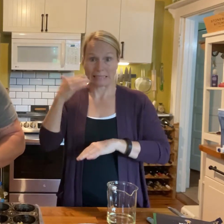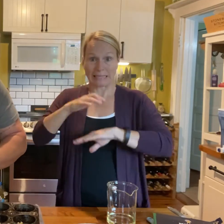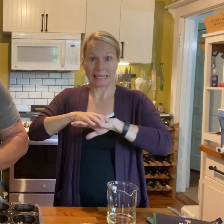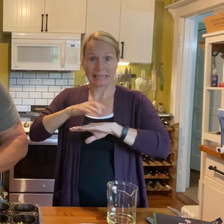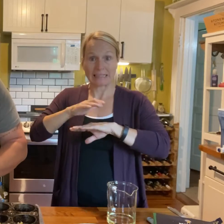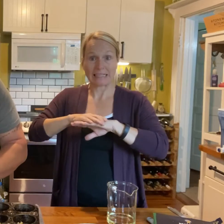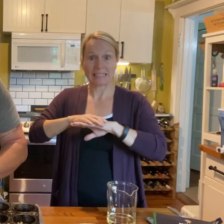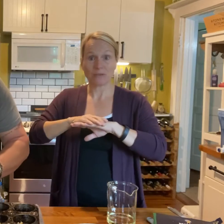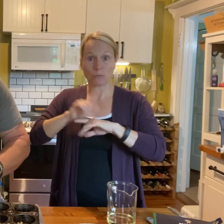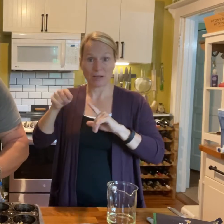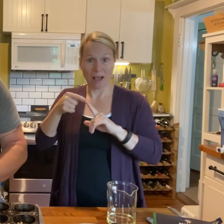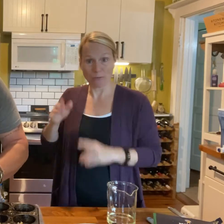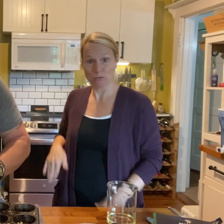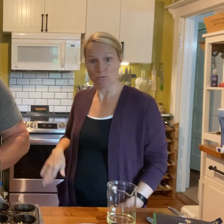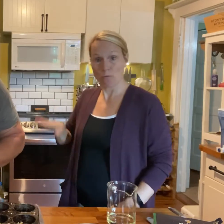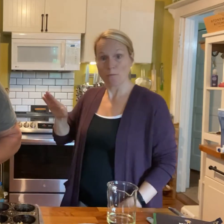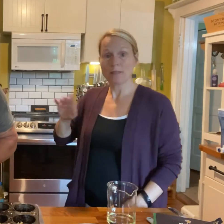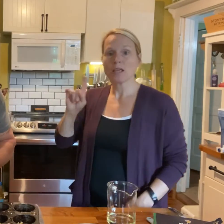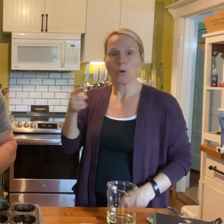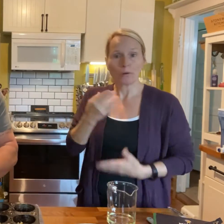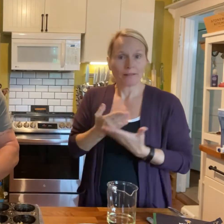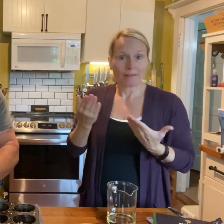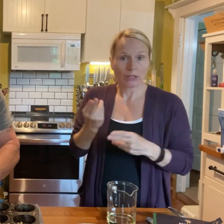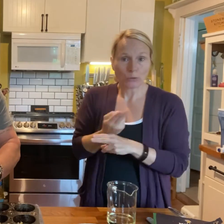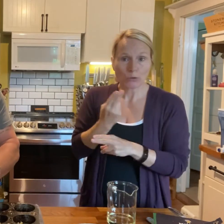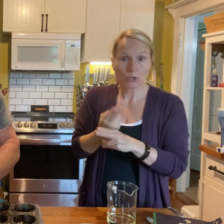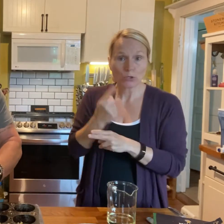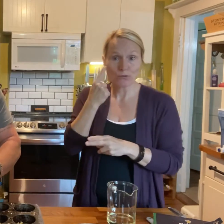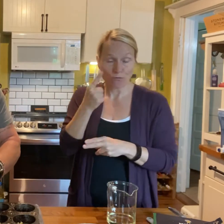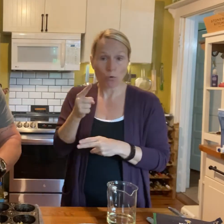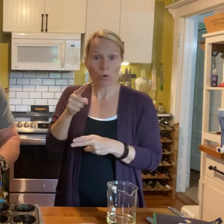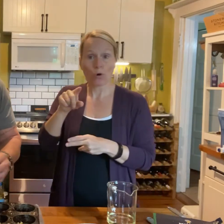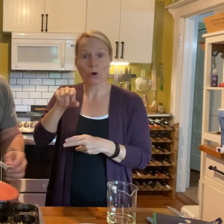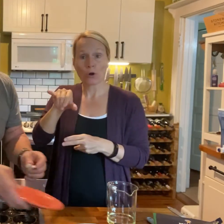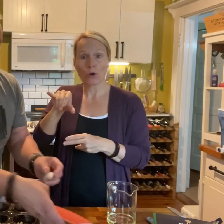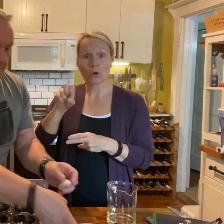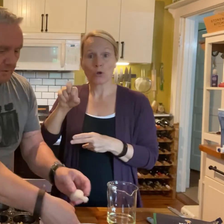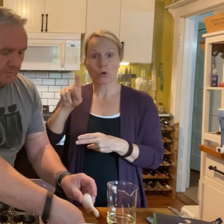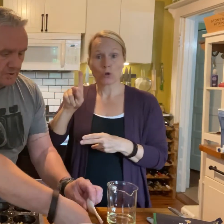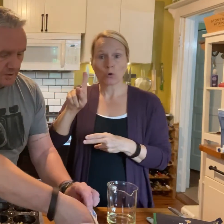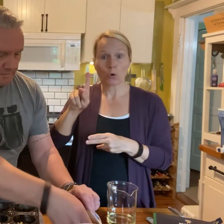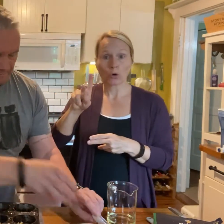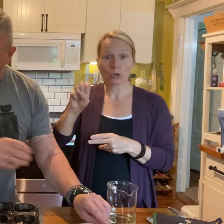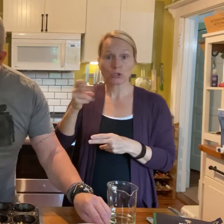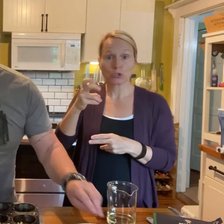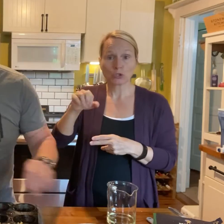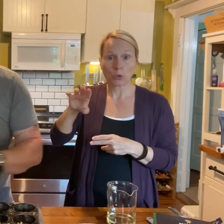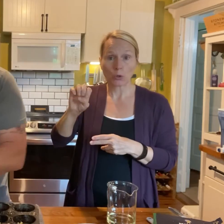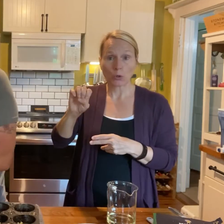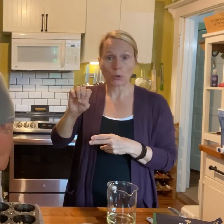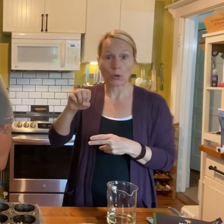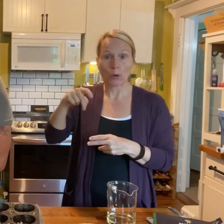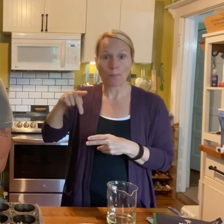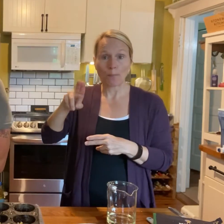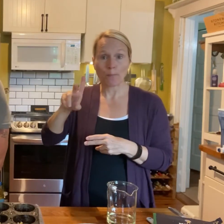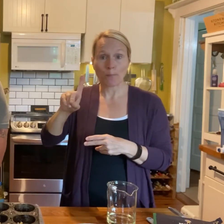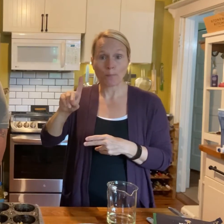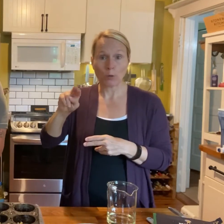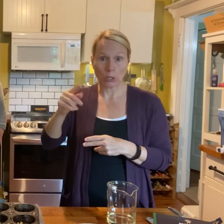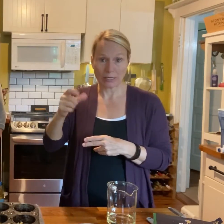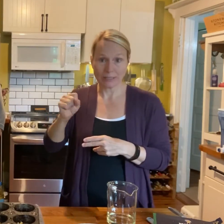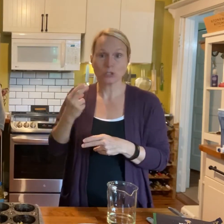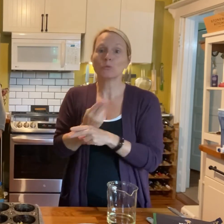that you would use for making Yorkshire puddings and things like this. You would get it from the local butcher. Before the